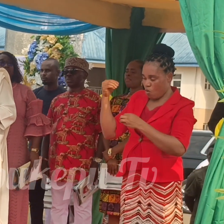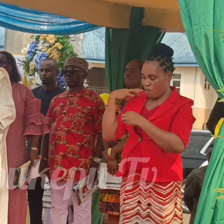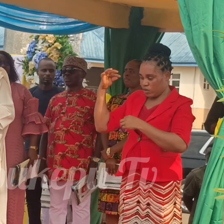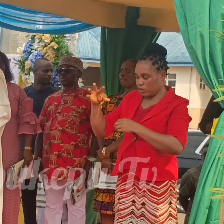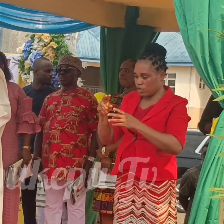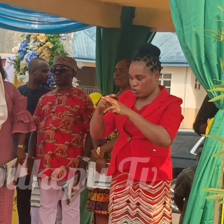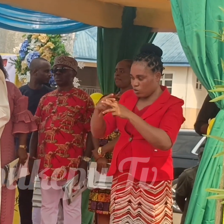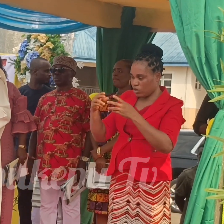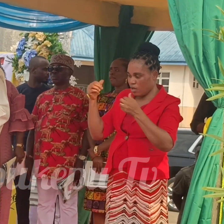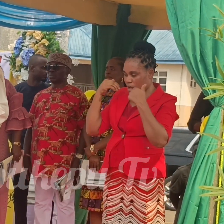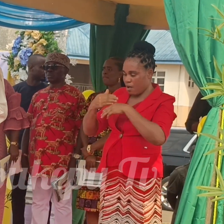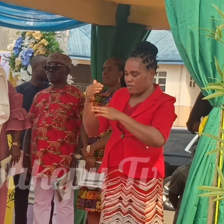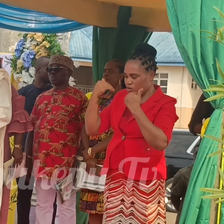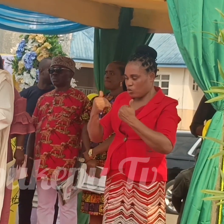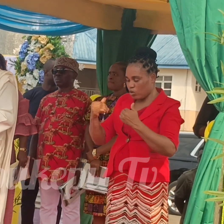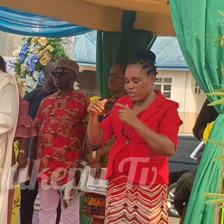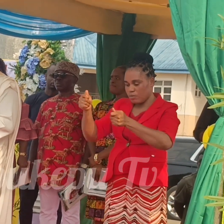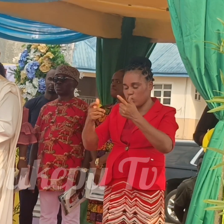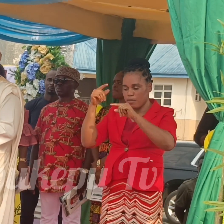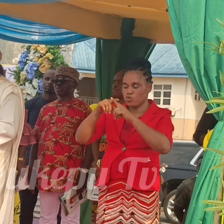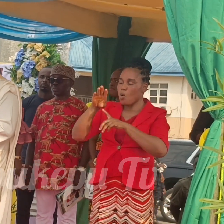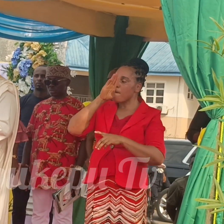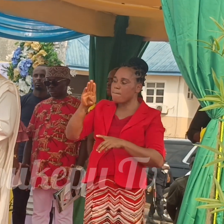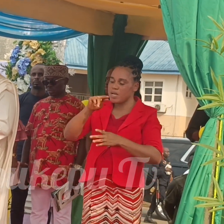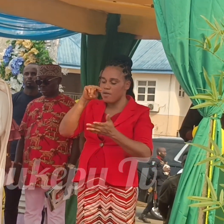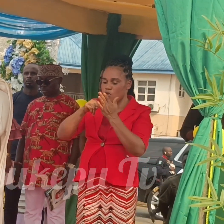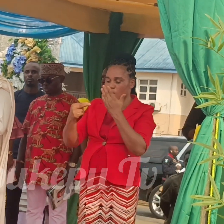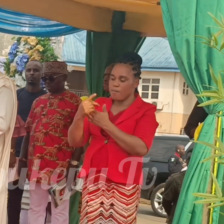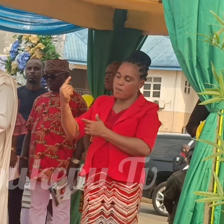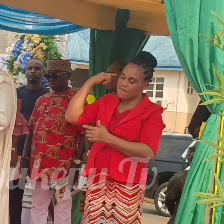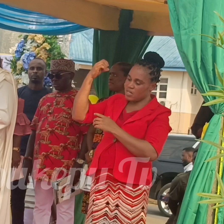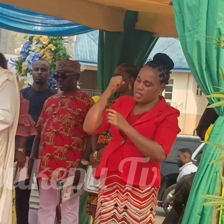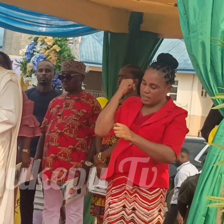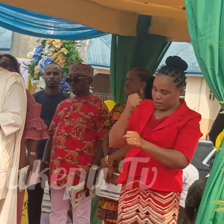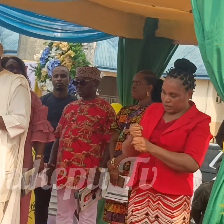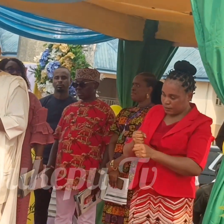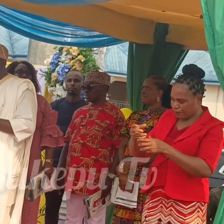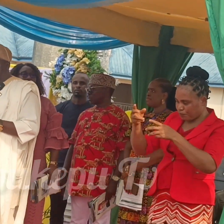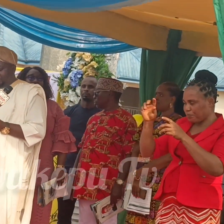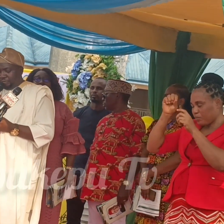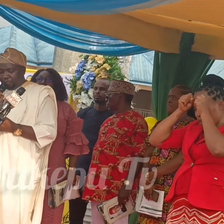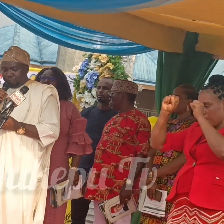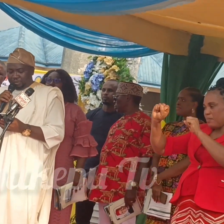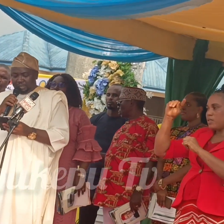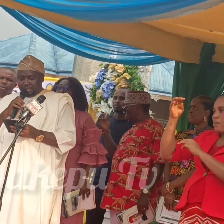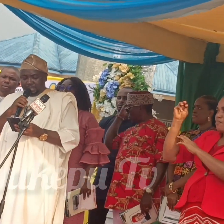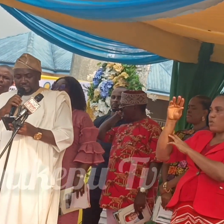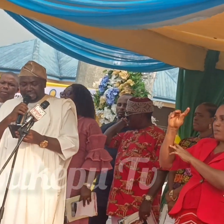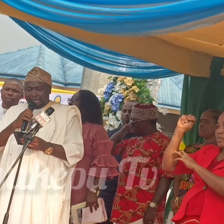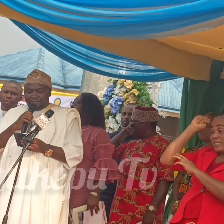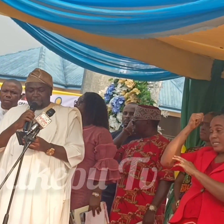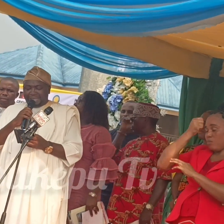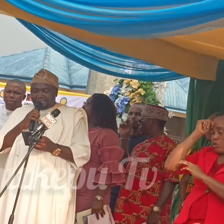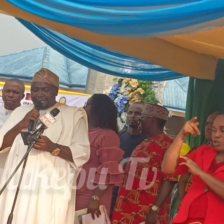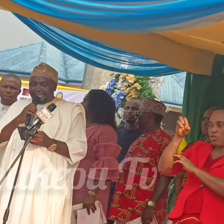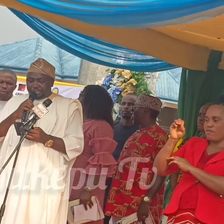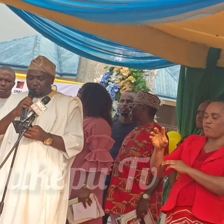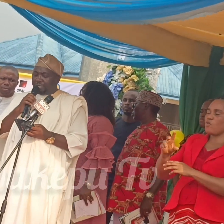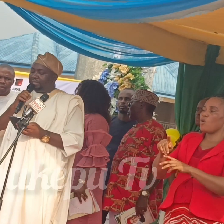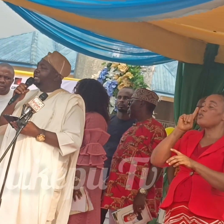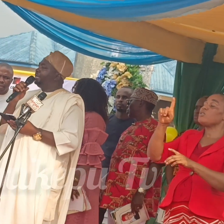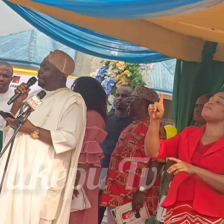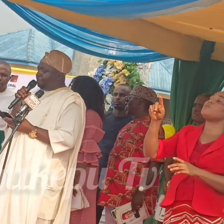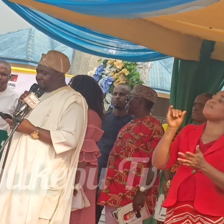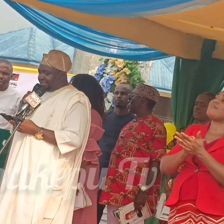after the current administration came into being, November of last year. President Bola Ahmed Tinubu, GCFR, personally